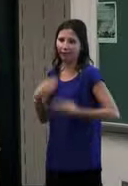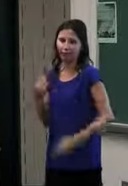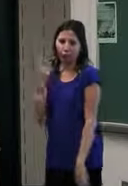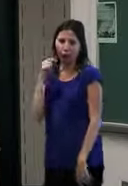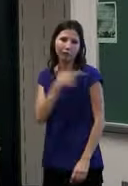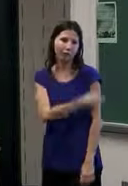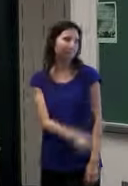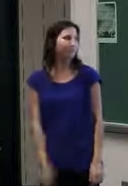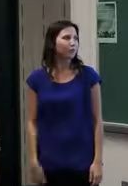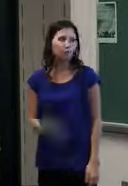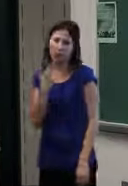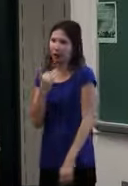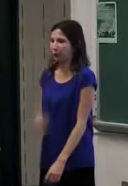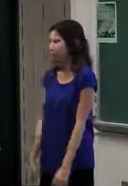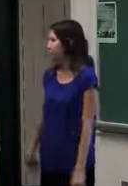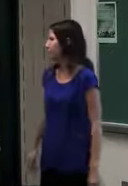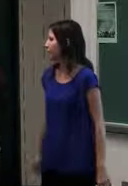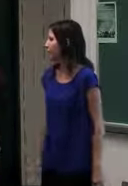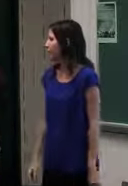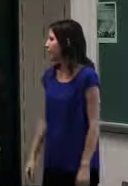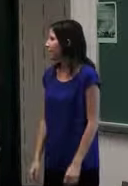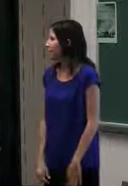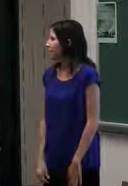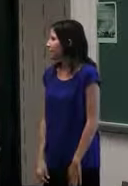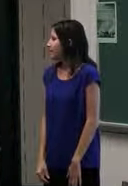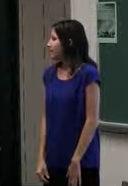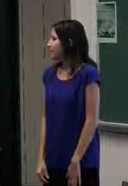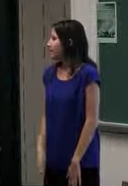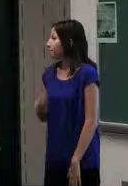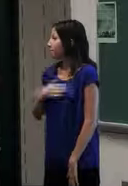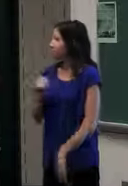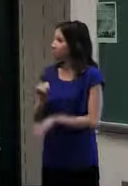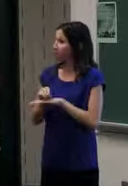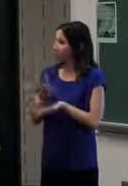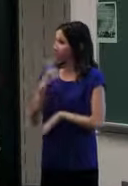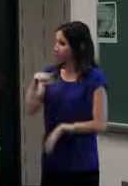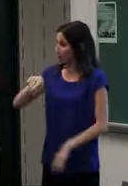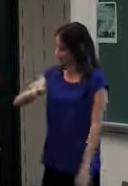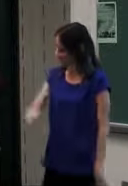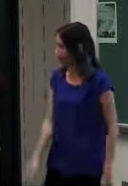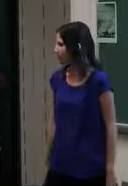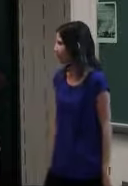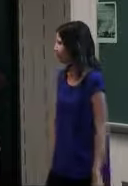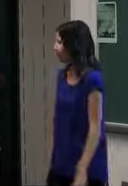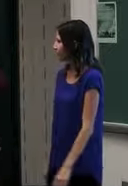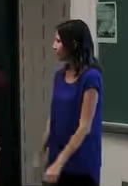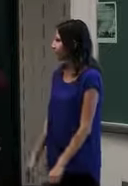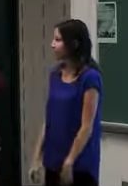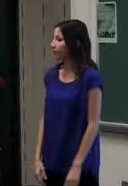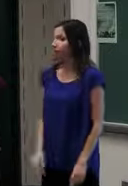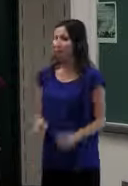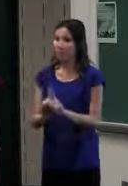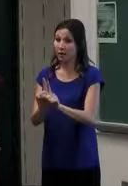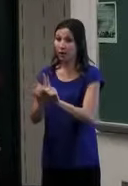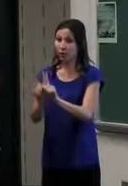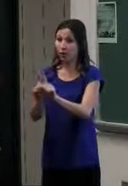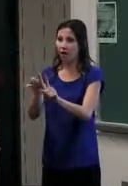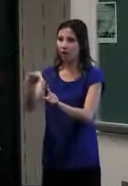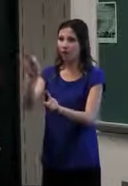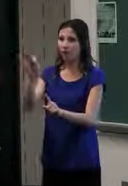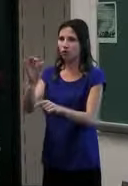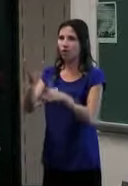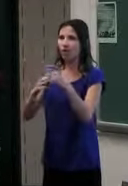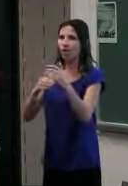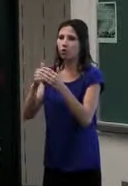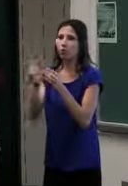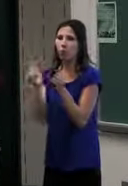Yeah, she's cute. So my advice would be find a mentor that you could be comfortable